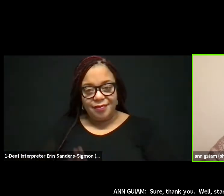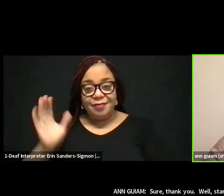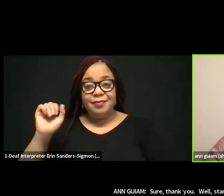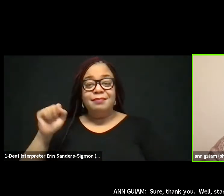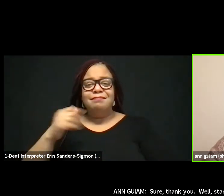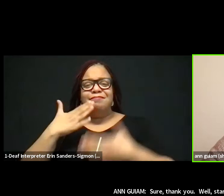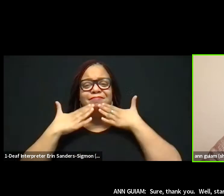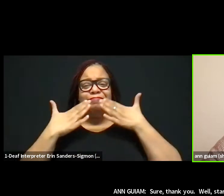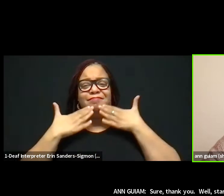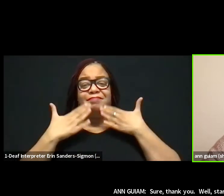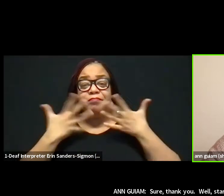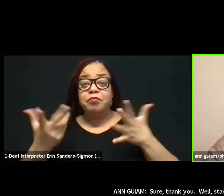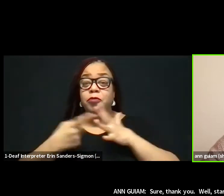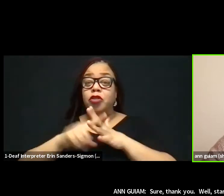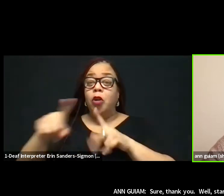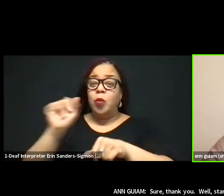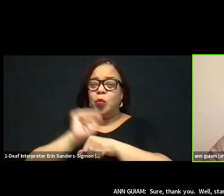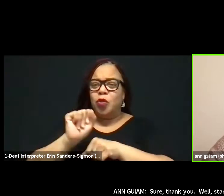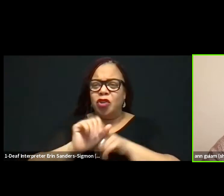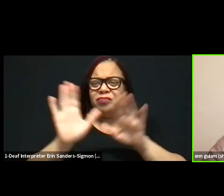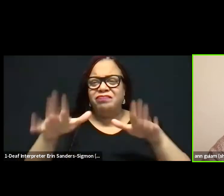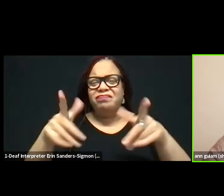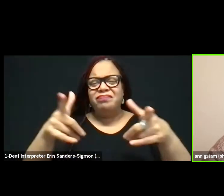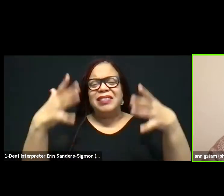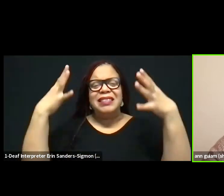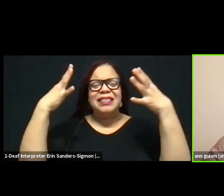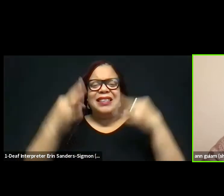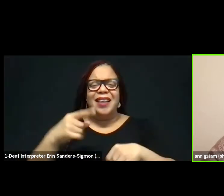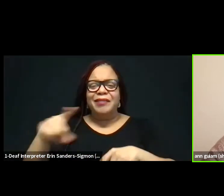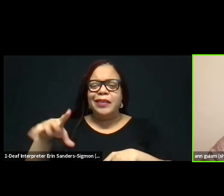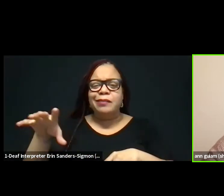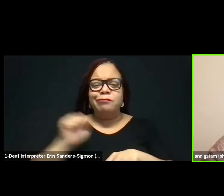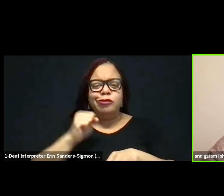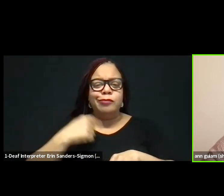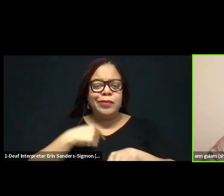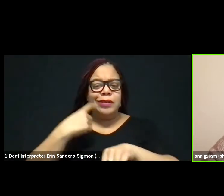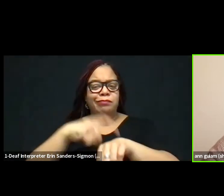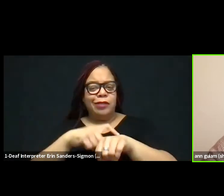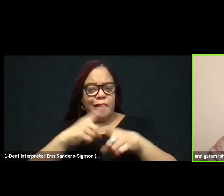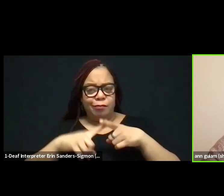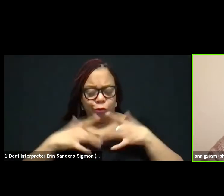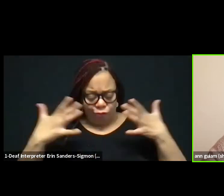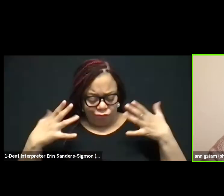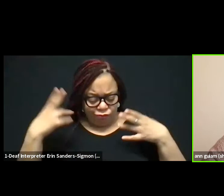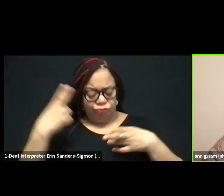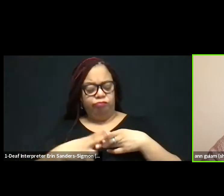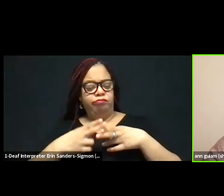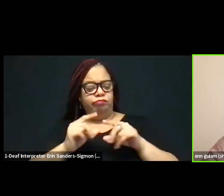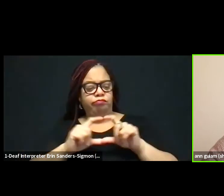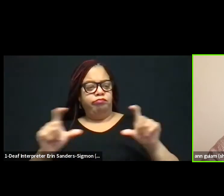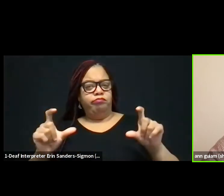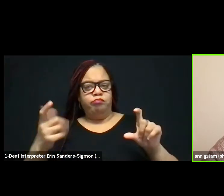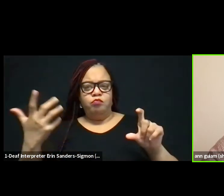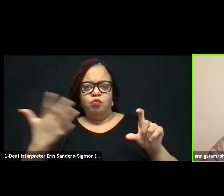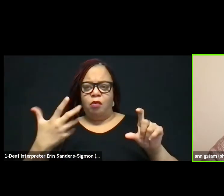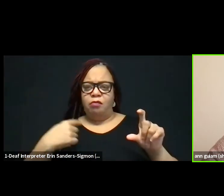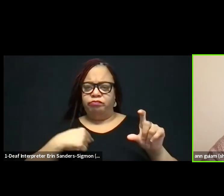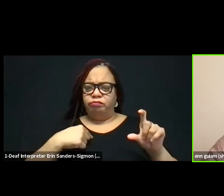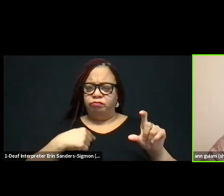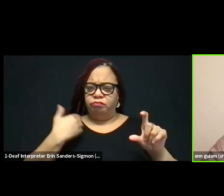an organizer, but starting, I never really considered myself as an activist or an organizer in my community at